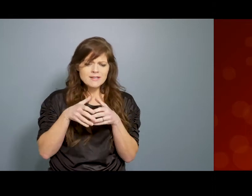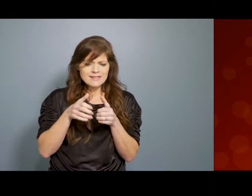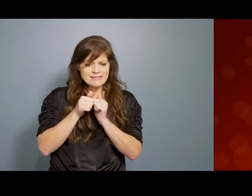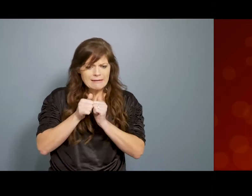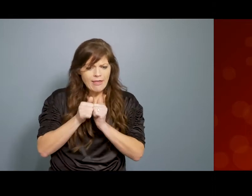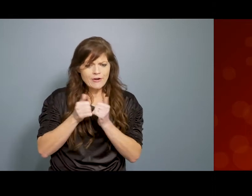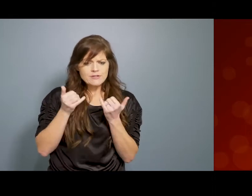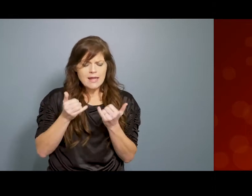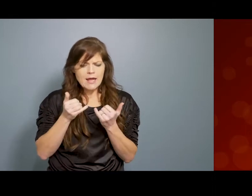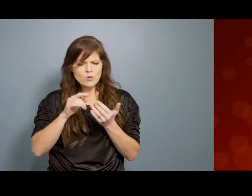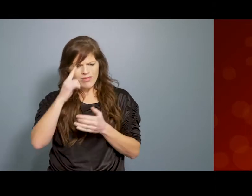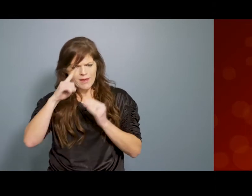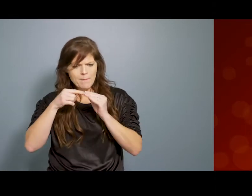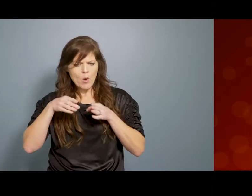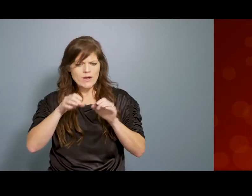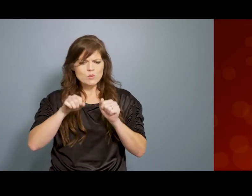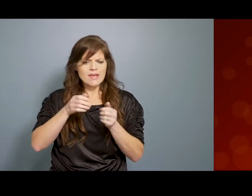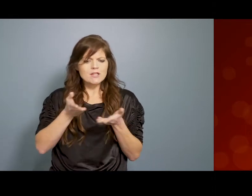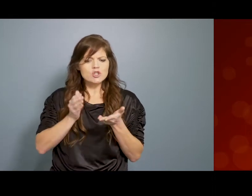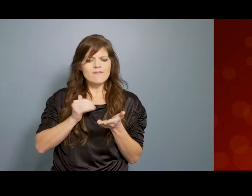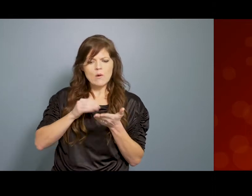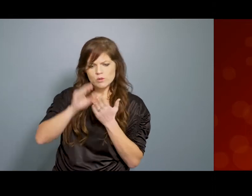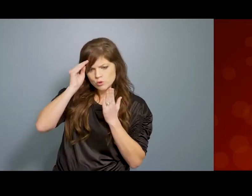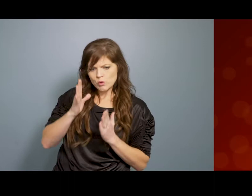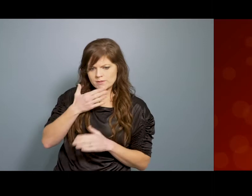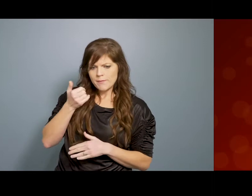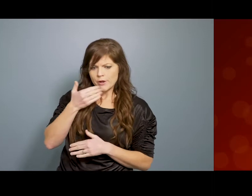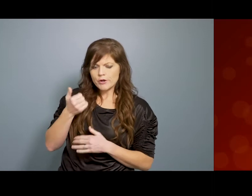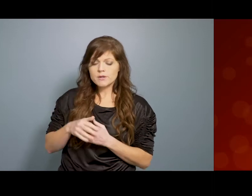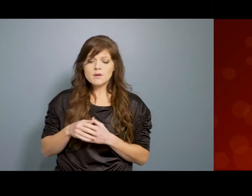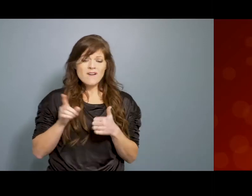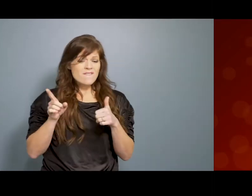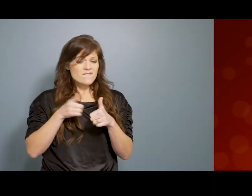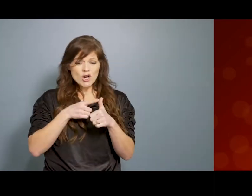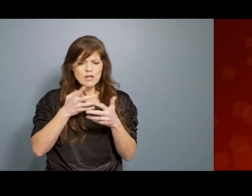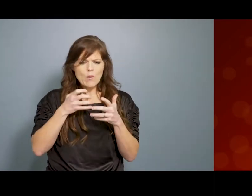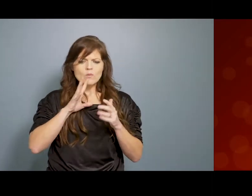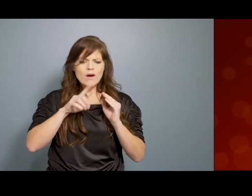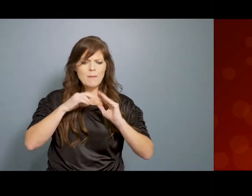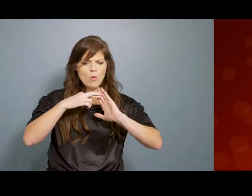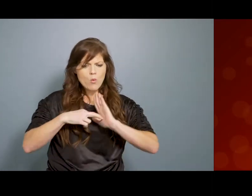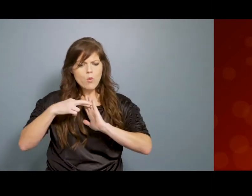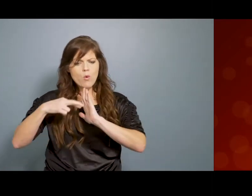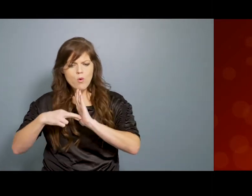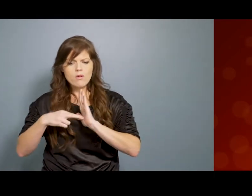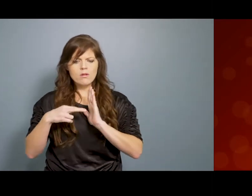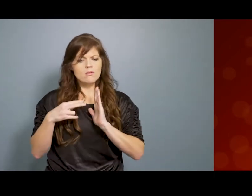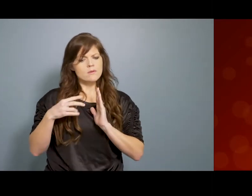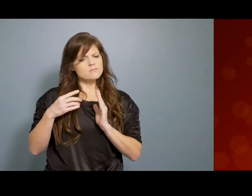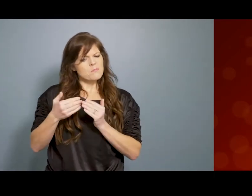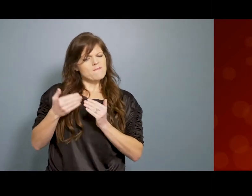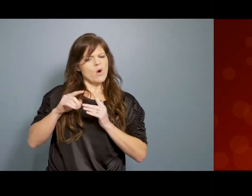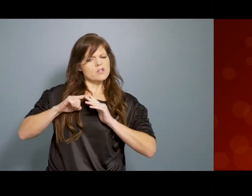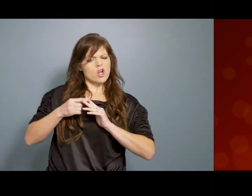again for another semester here. We do have a couple of housekeeping items that we'd like to pass along to you just as we're getting started here this morning.